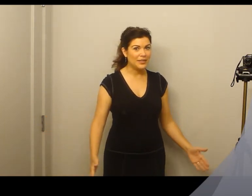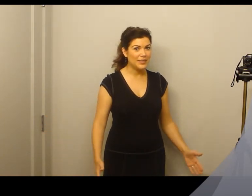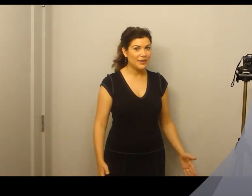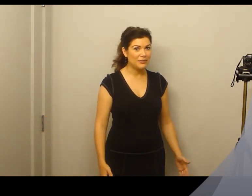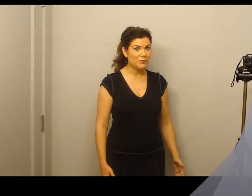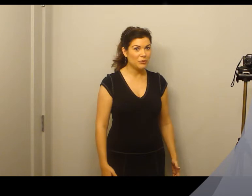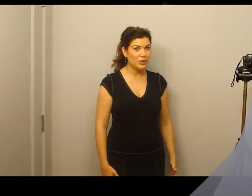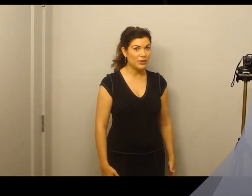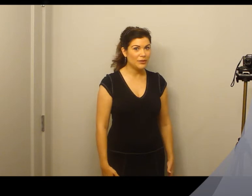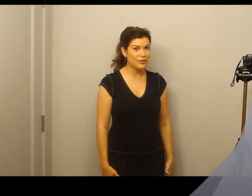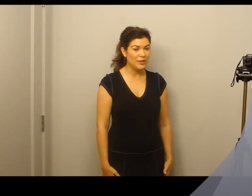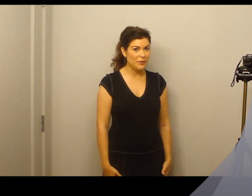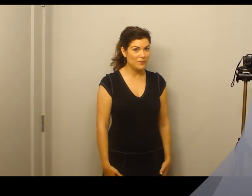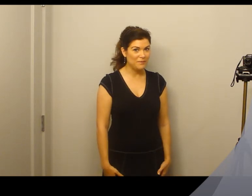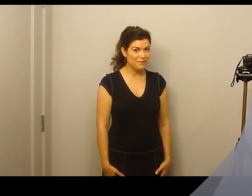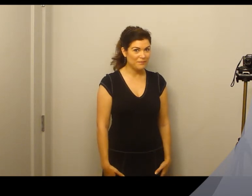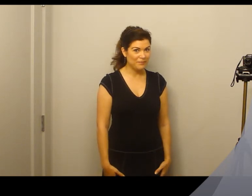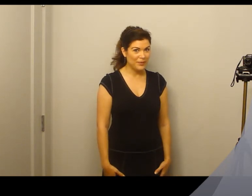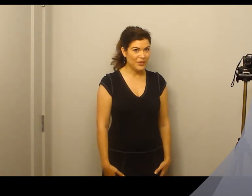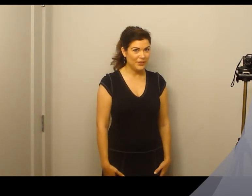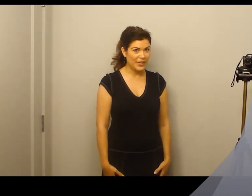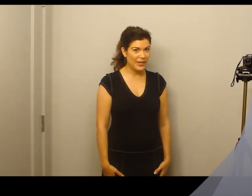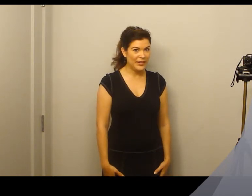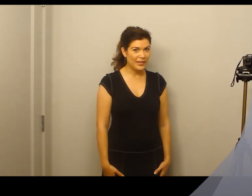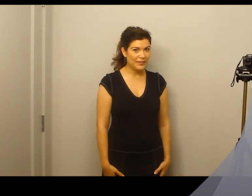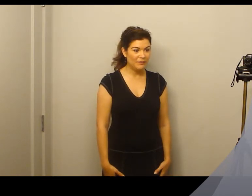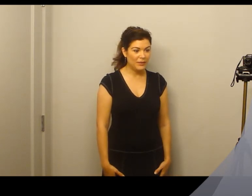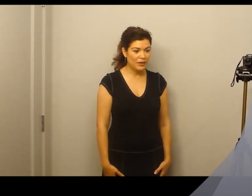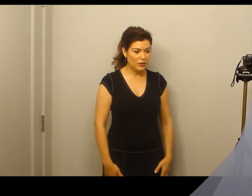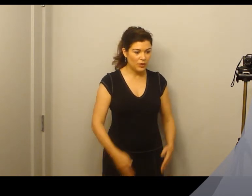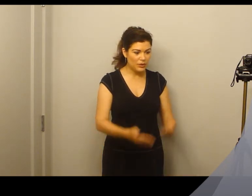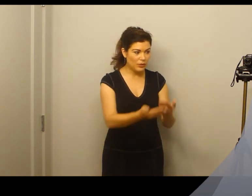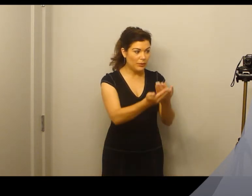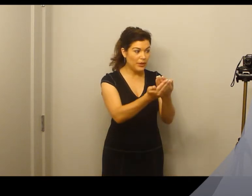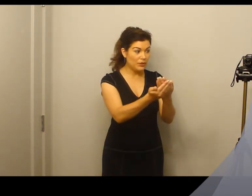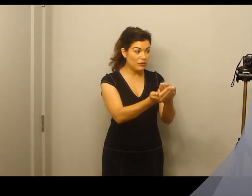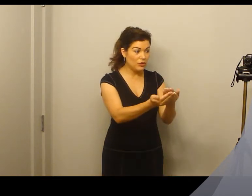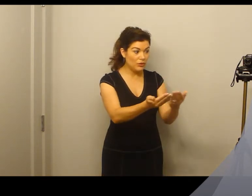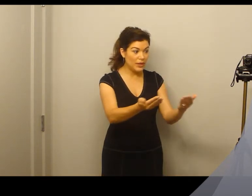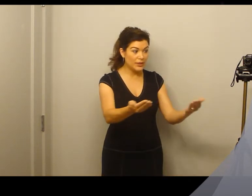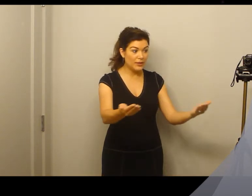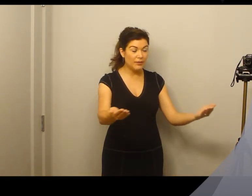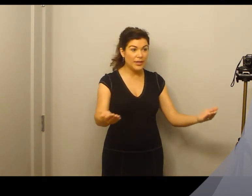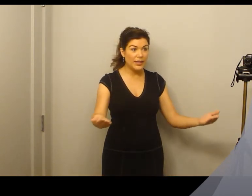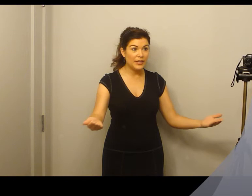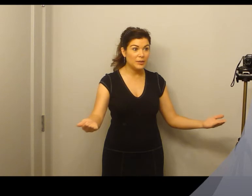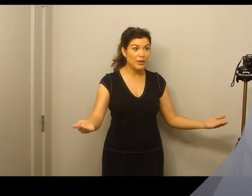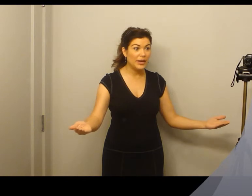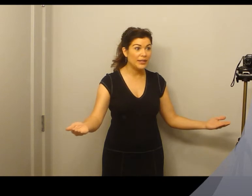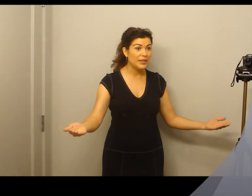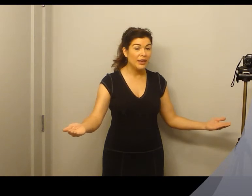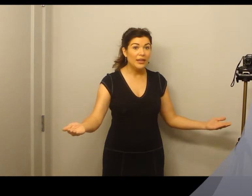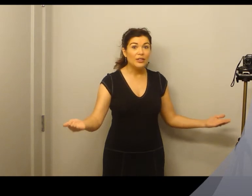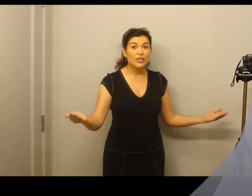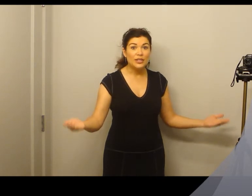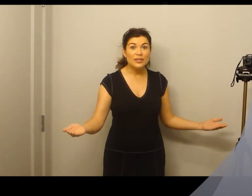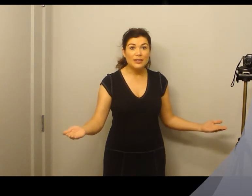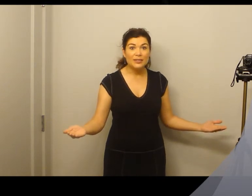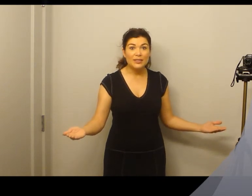down. Real slow. You got it? The reason why we do this at the very end is because Jesus is the